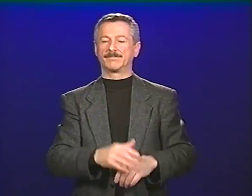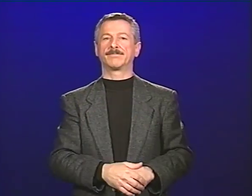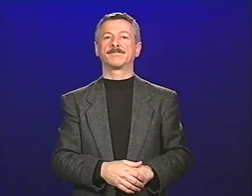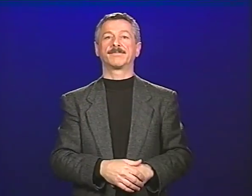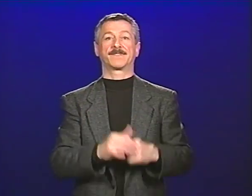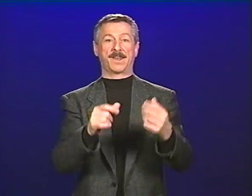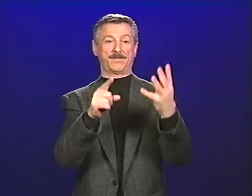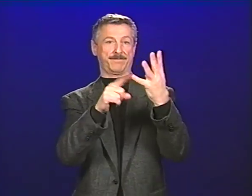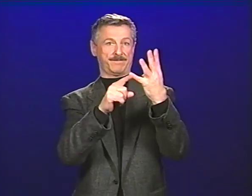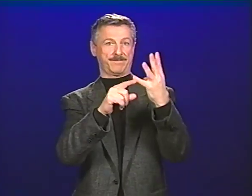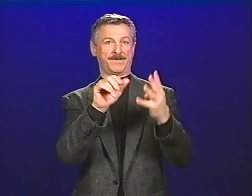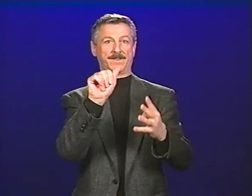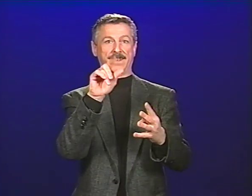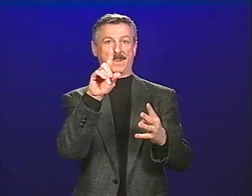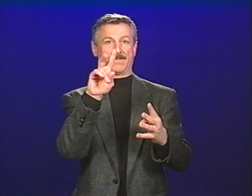height.